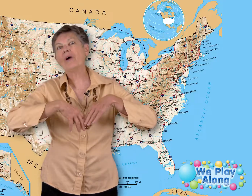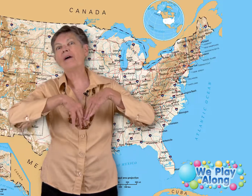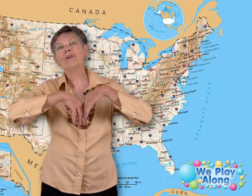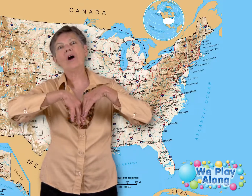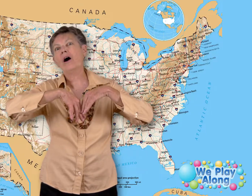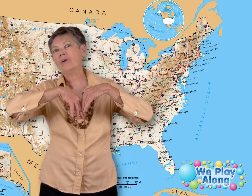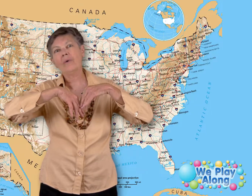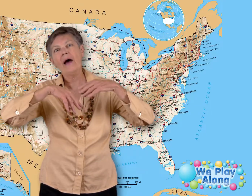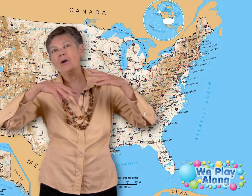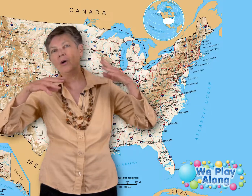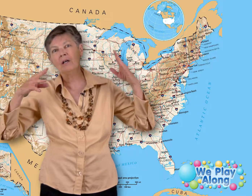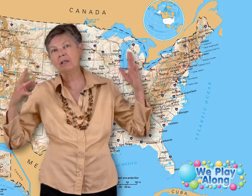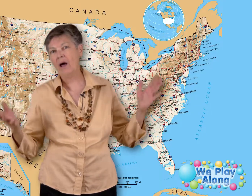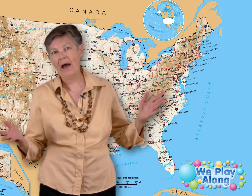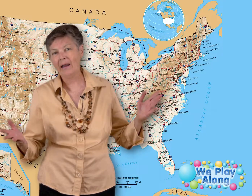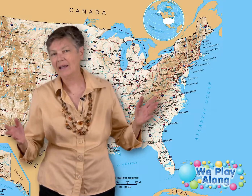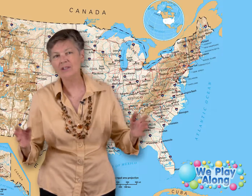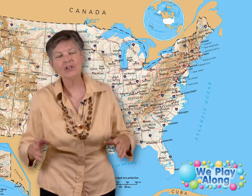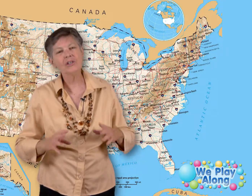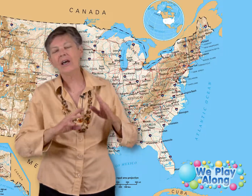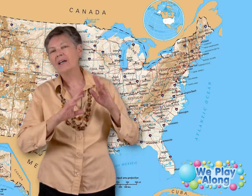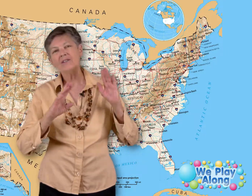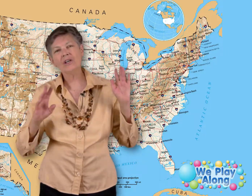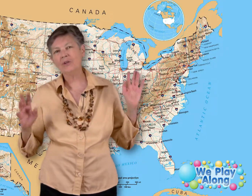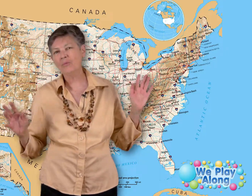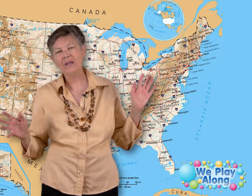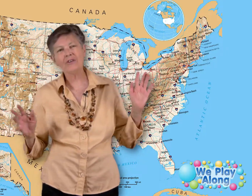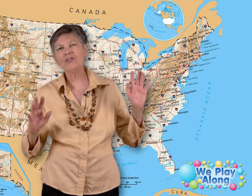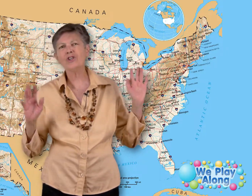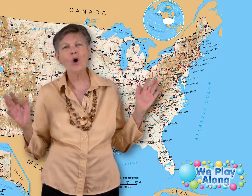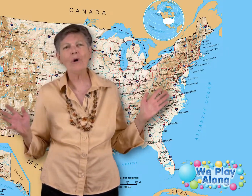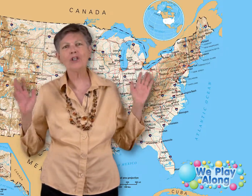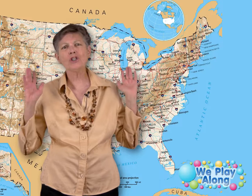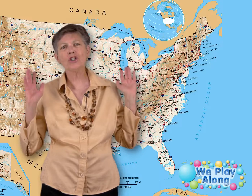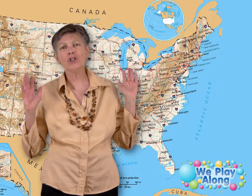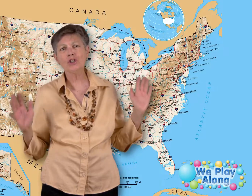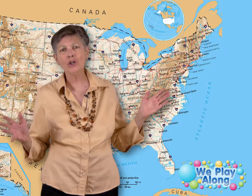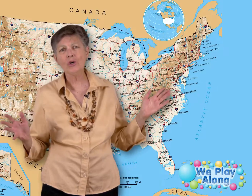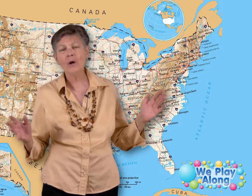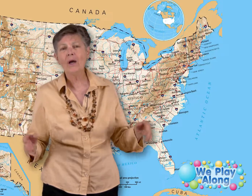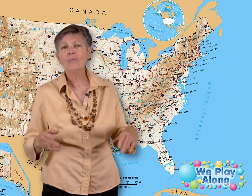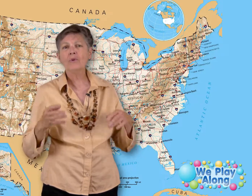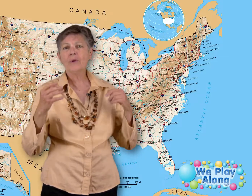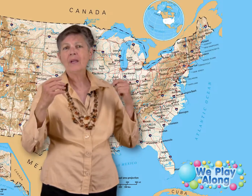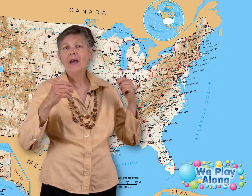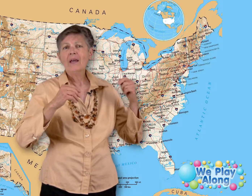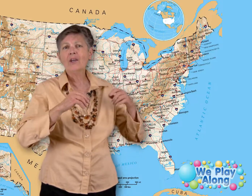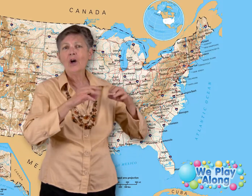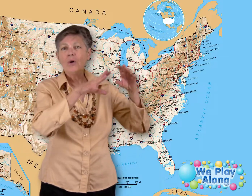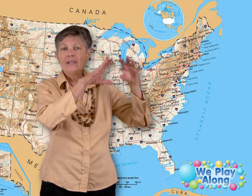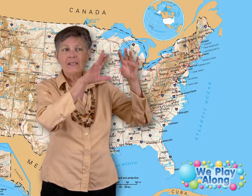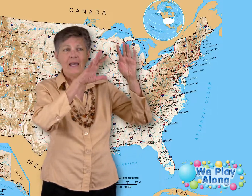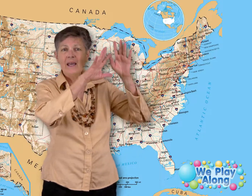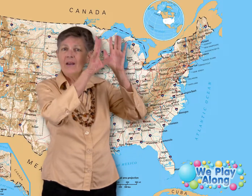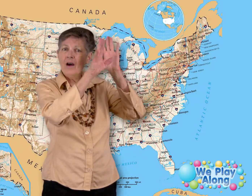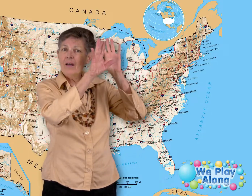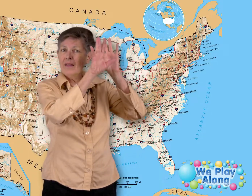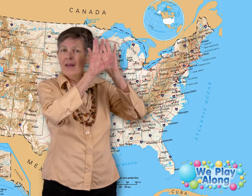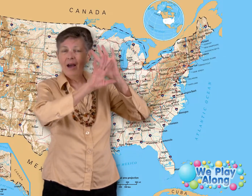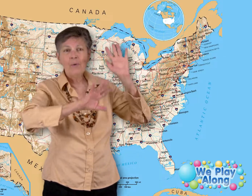traveled Colorado a lot, it's just such a pretty, there's so much to do between, you know, skiing up in